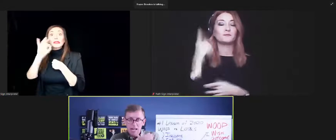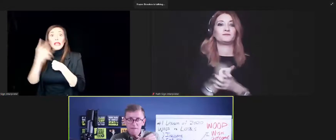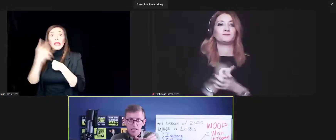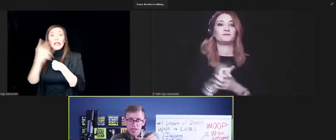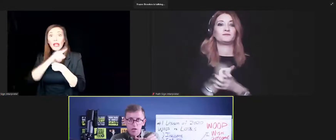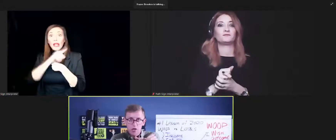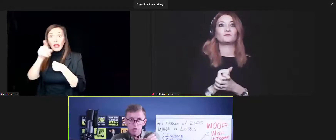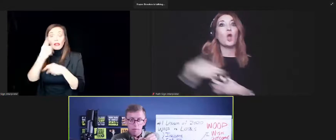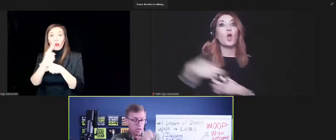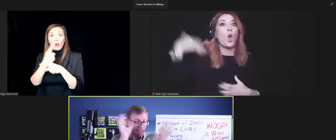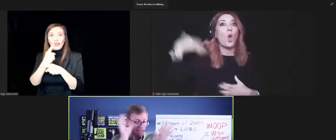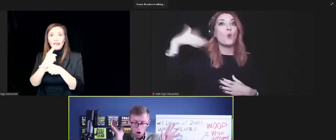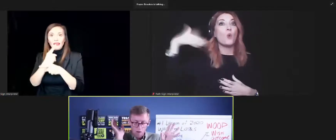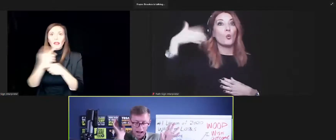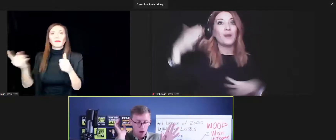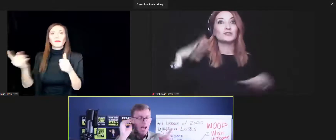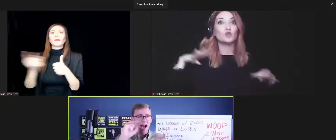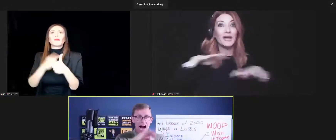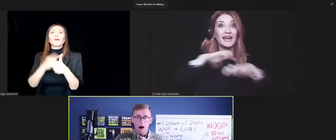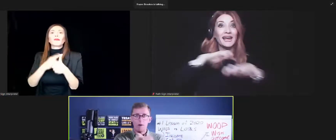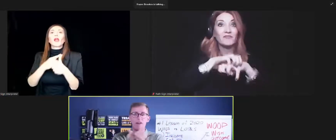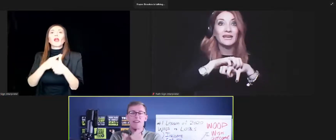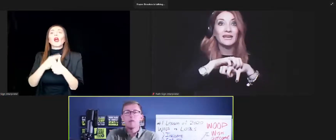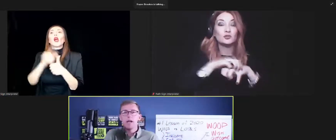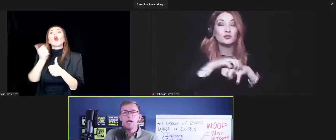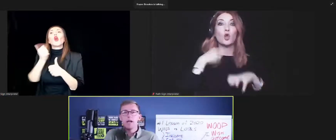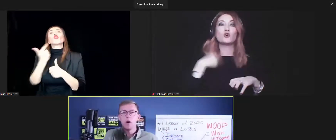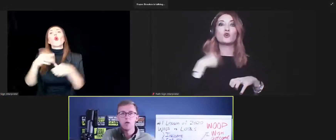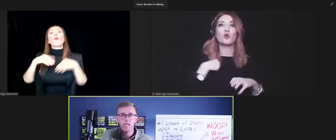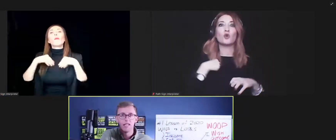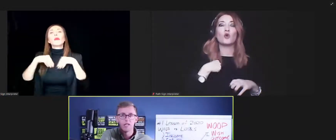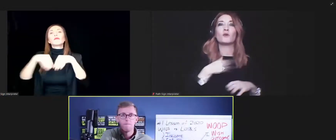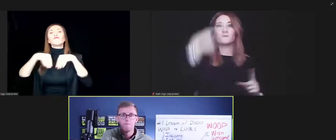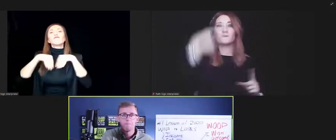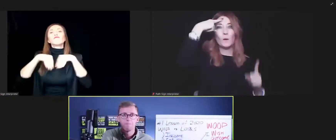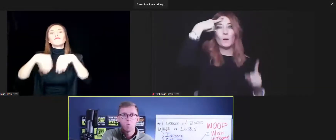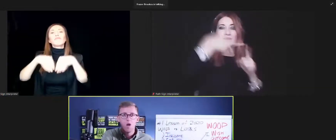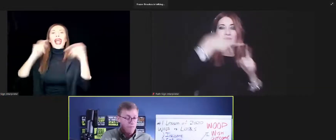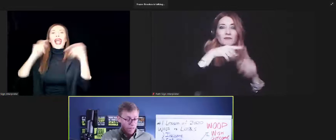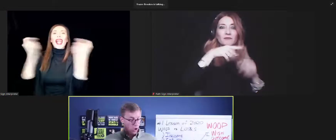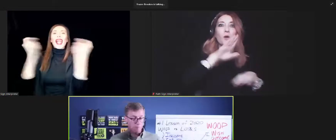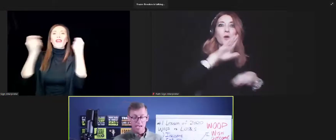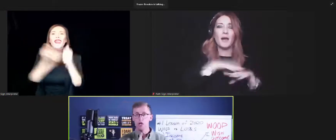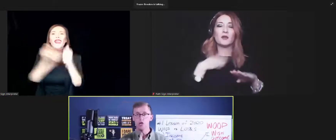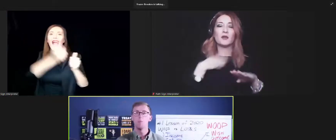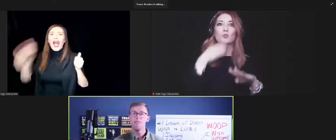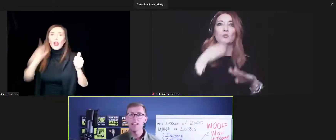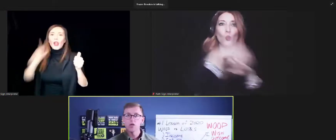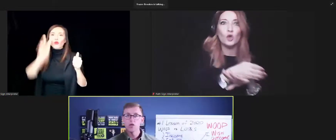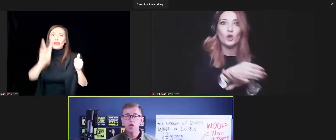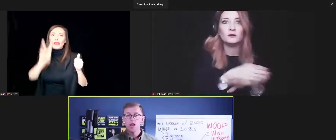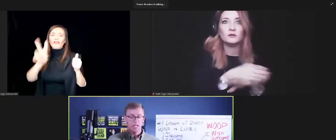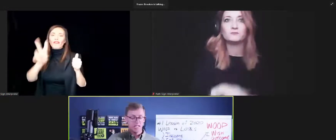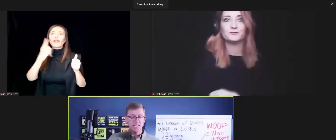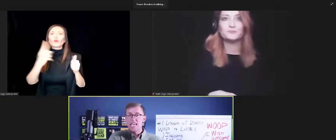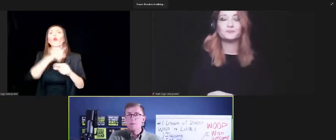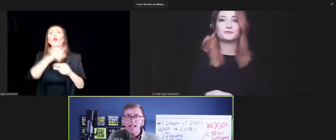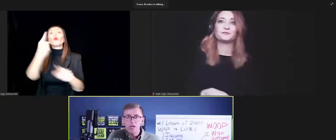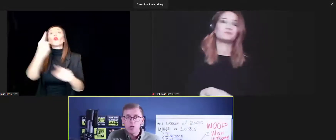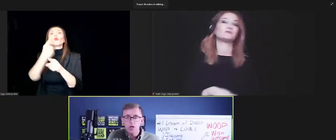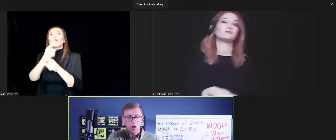many events? I'm going to set the goal right now. How many events am I going to attend? Now, they could be Zoom events,